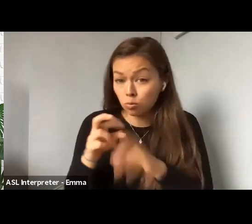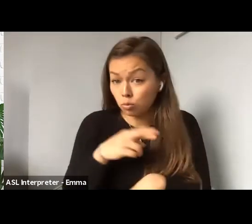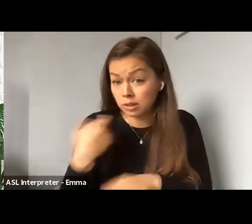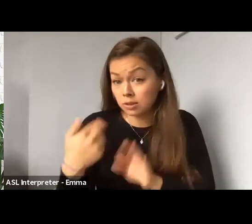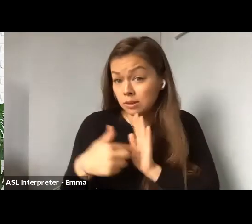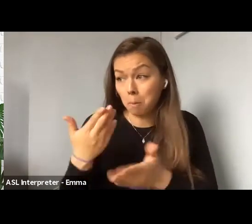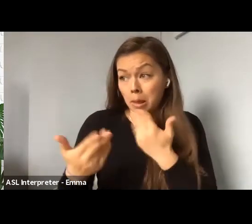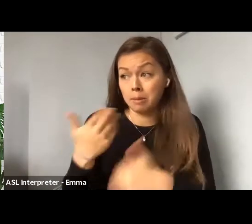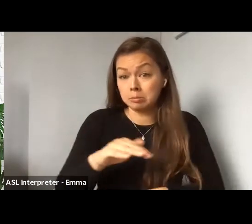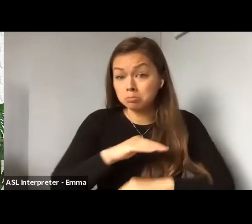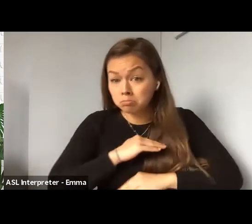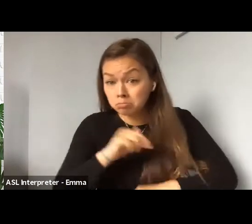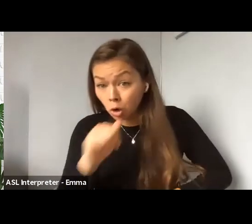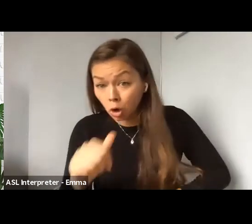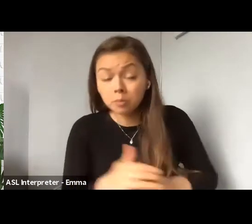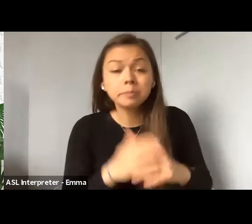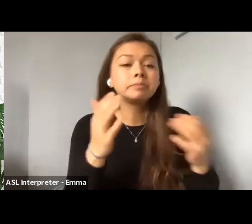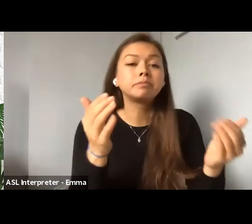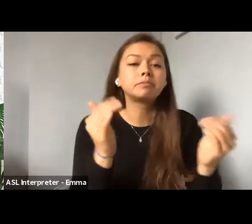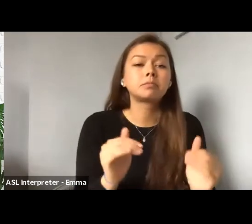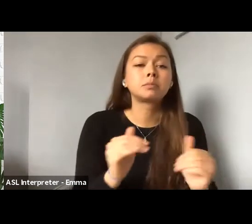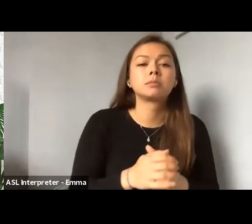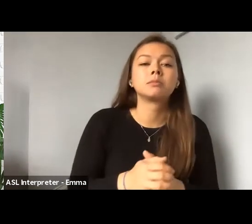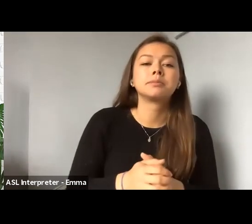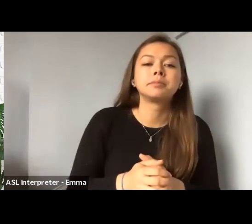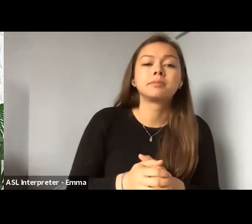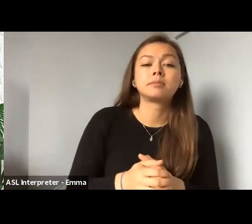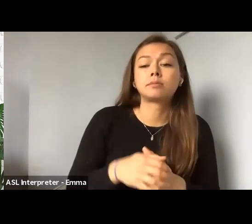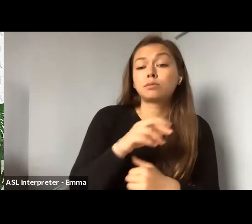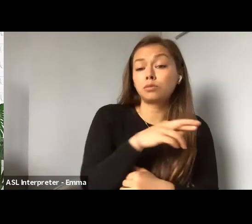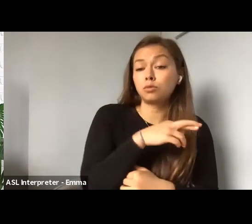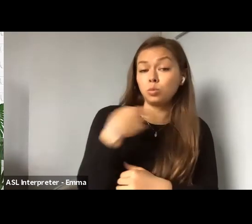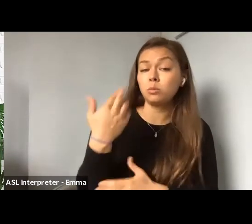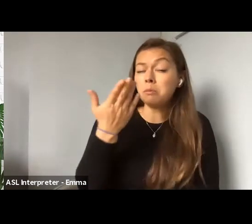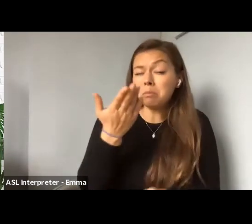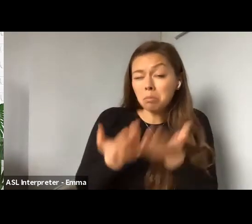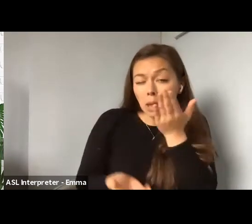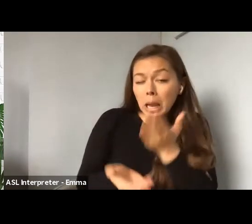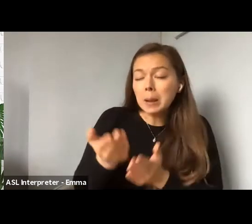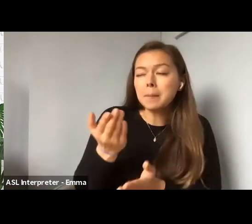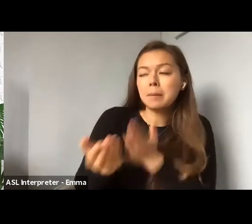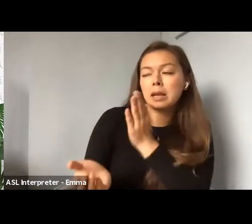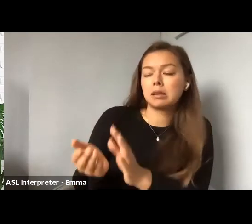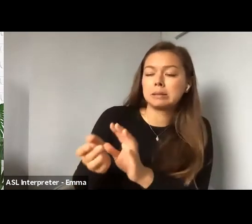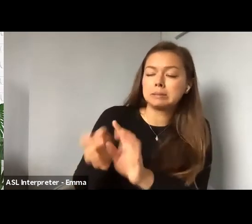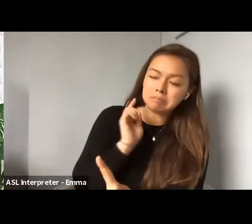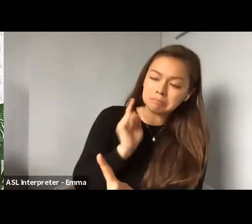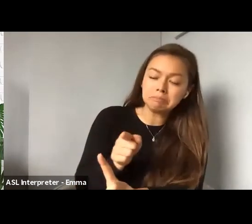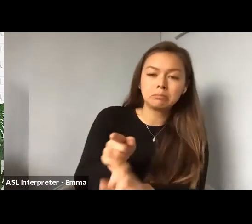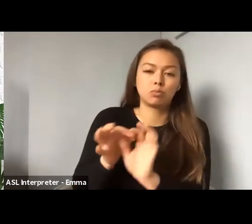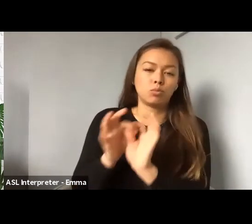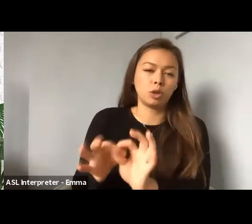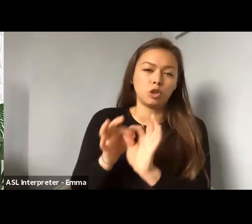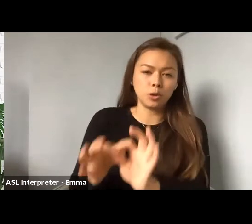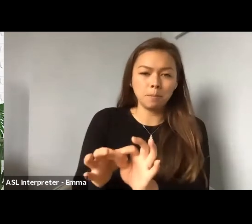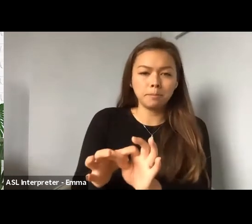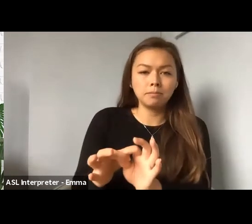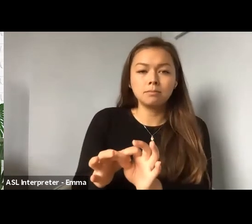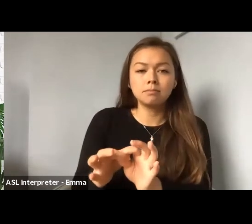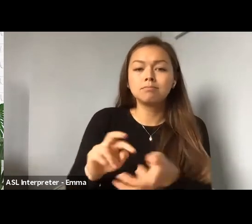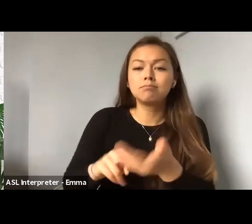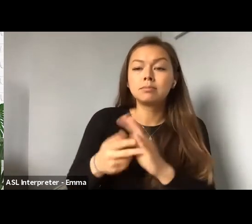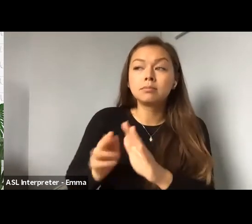risk factors may be partially relationship specific and higher risk at some times